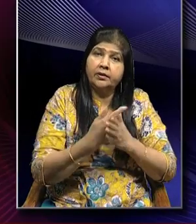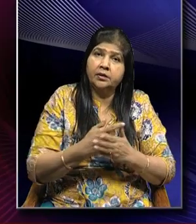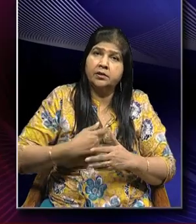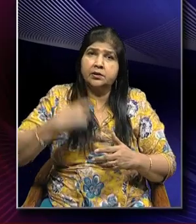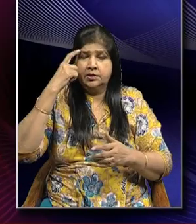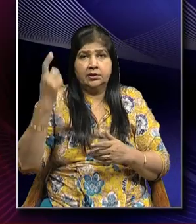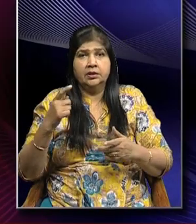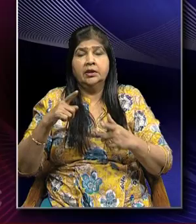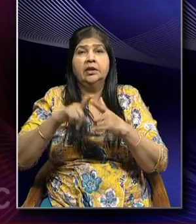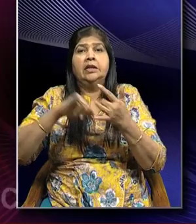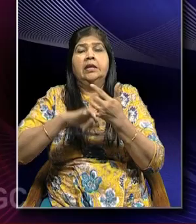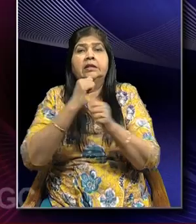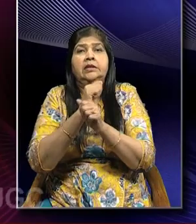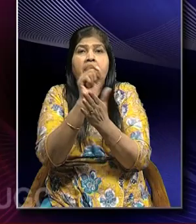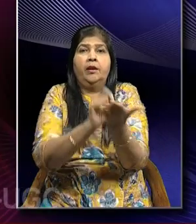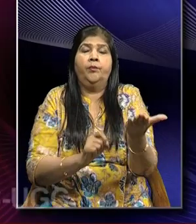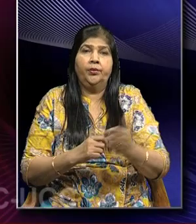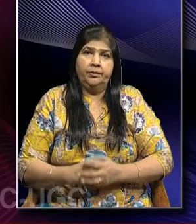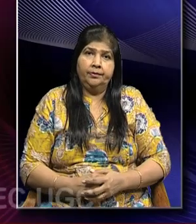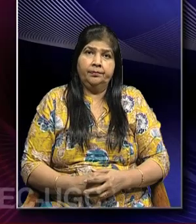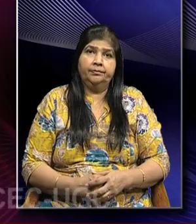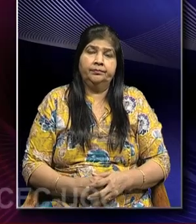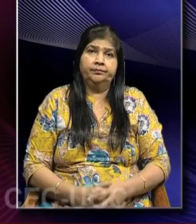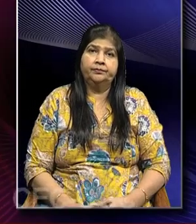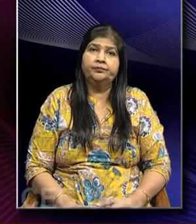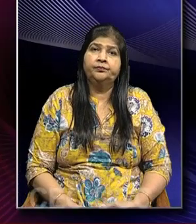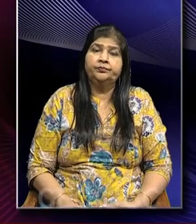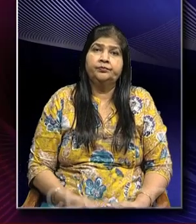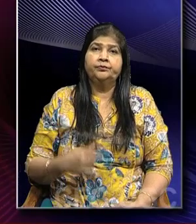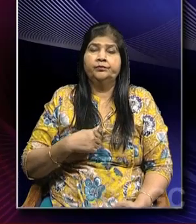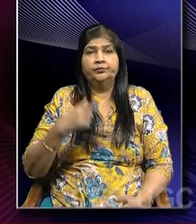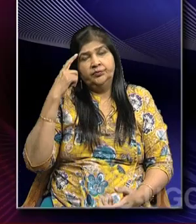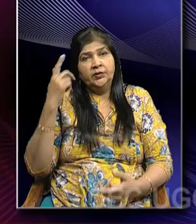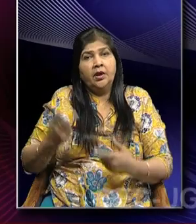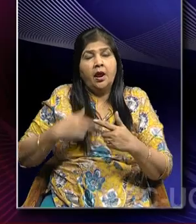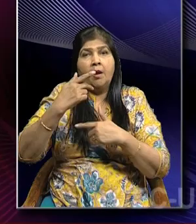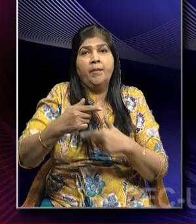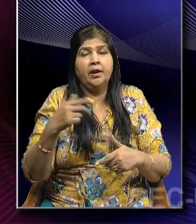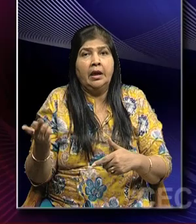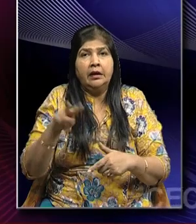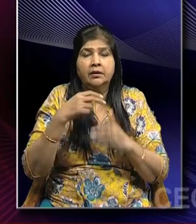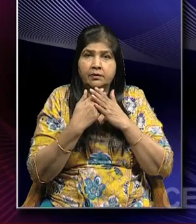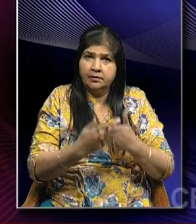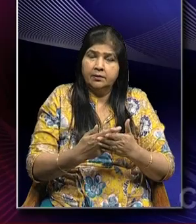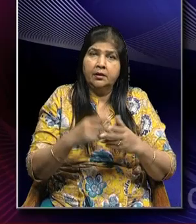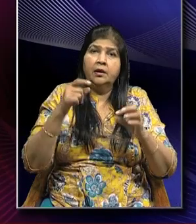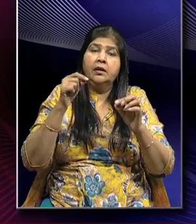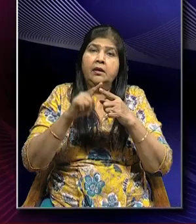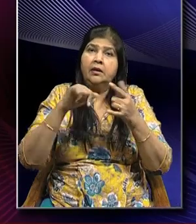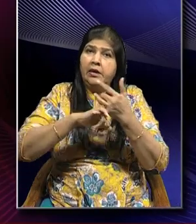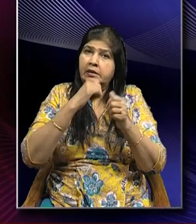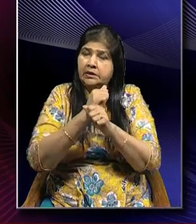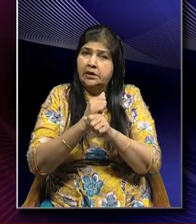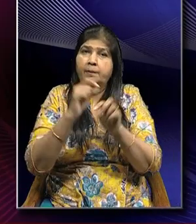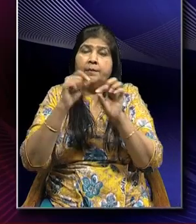towards ESG reporting. And I need not to repeat it again, that ESG and BRSR are synonym